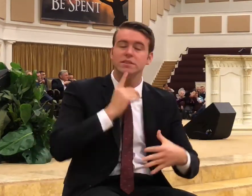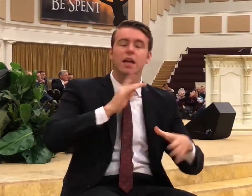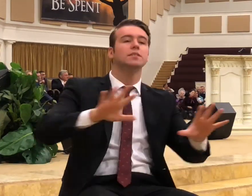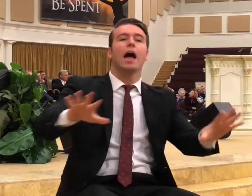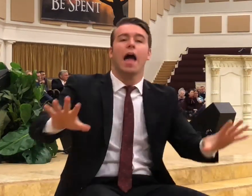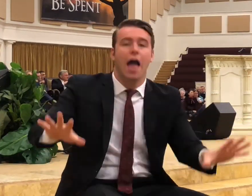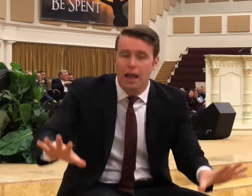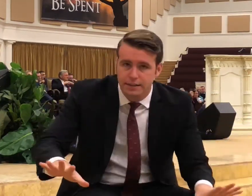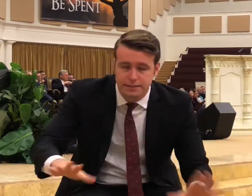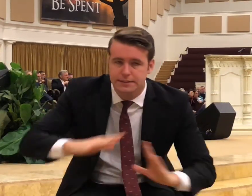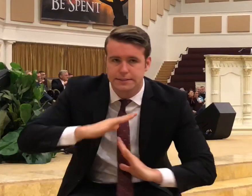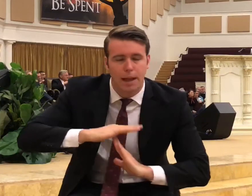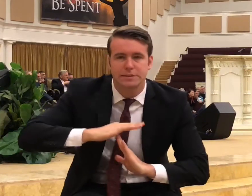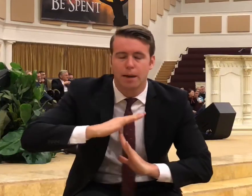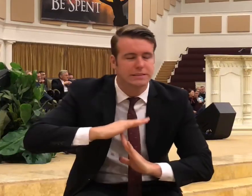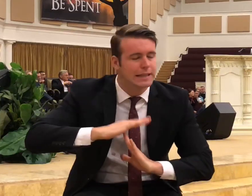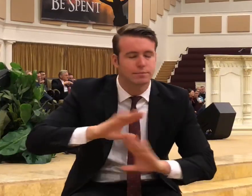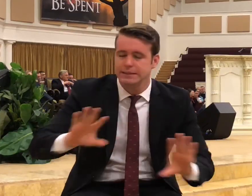hey!